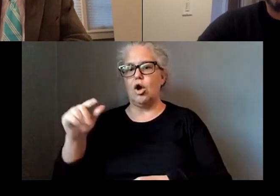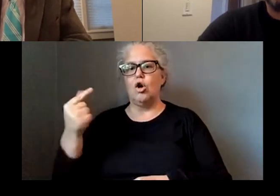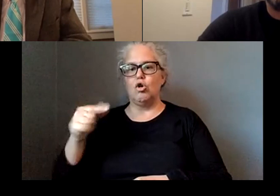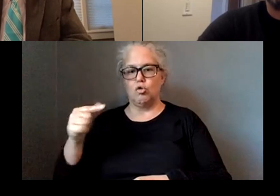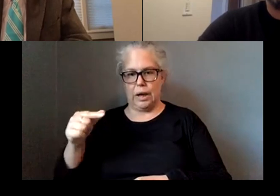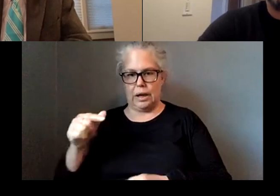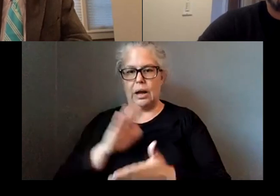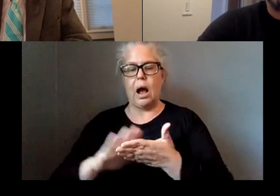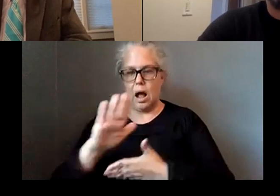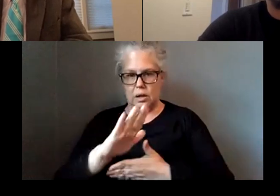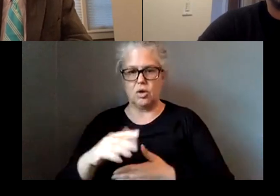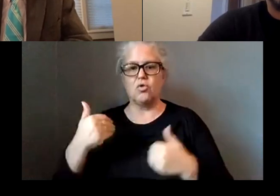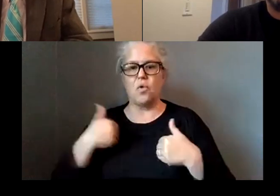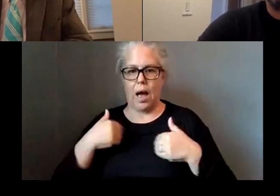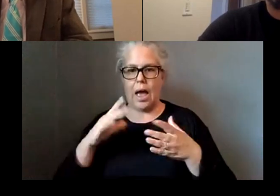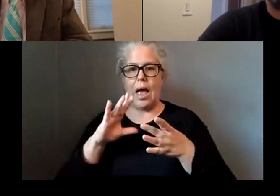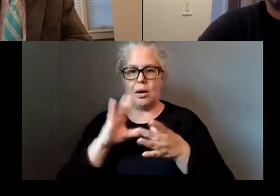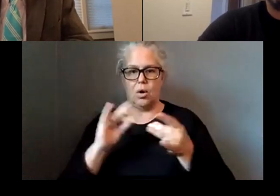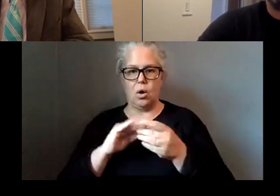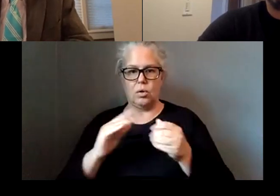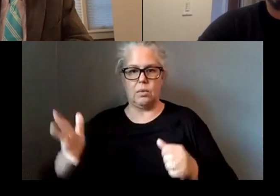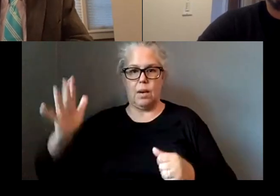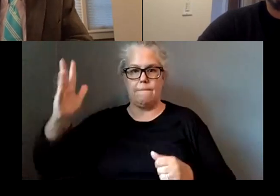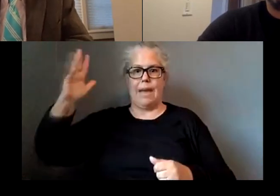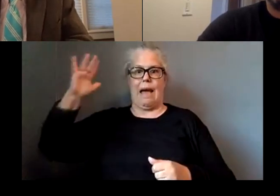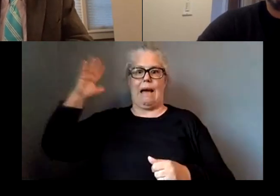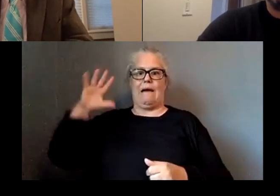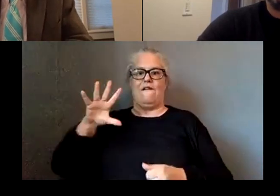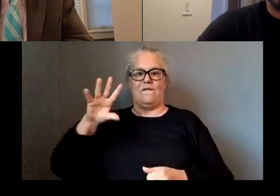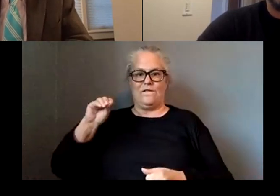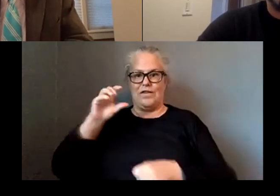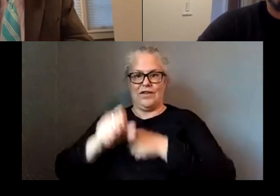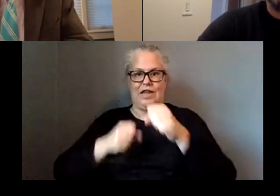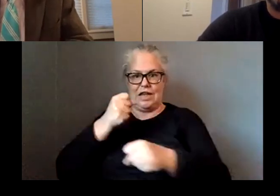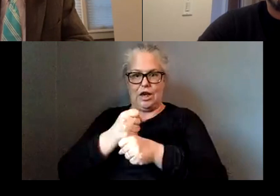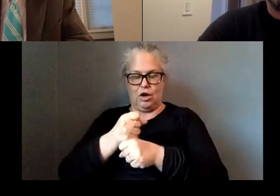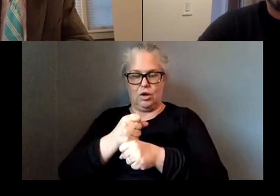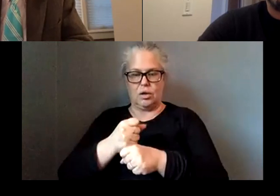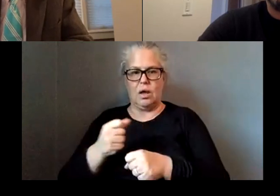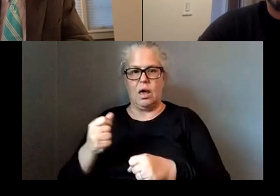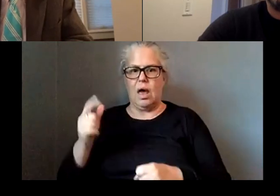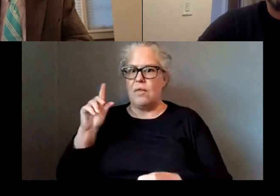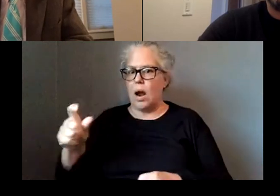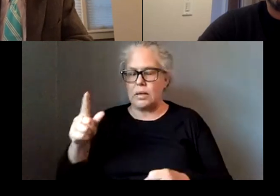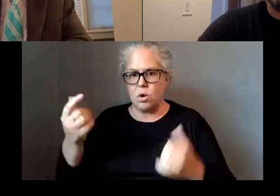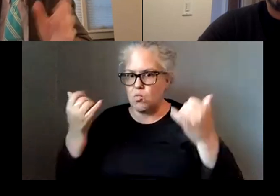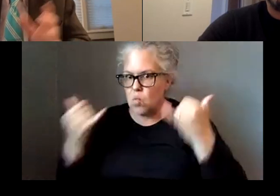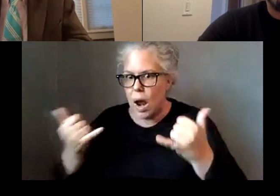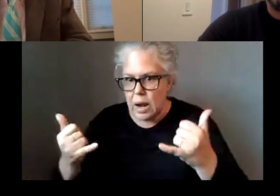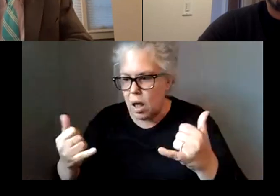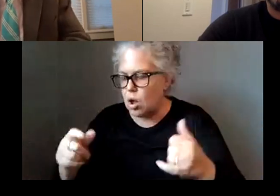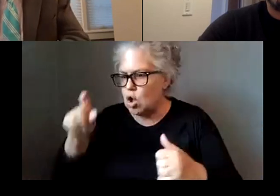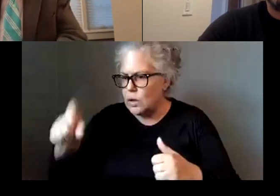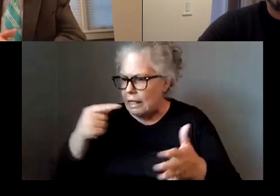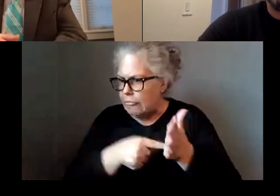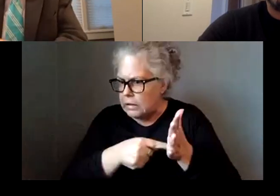material going back 51 years. And they were asking me on the spot, "Do you need this?" No, get rid of it,